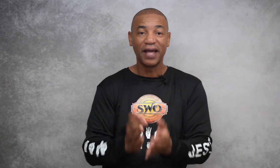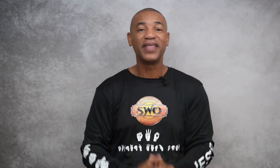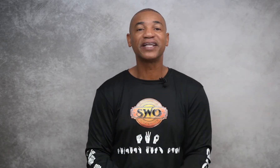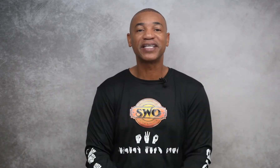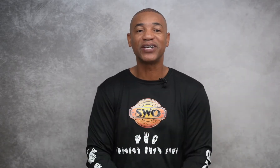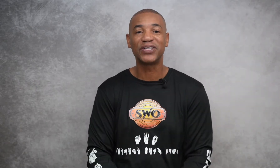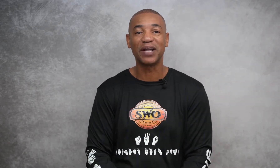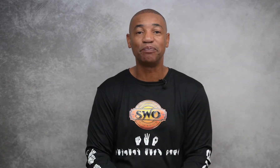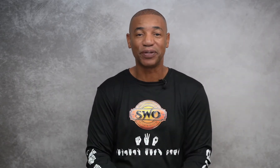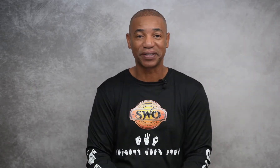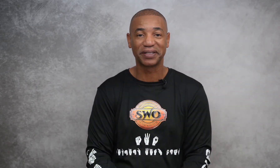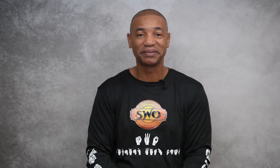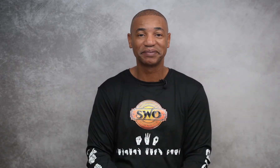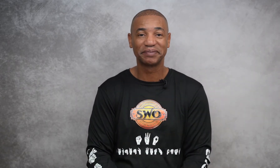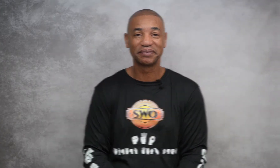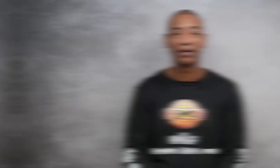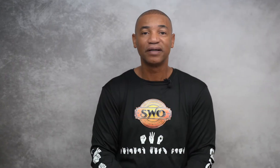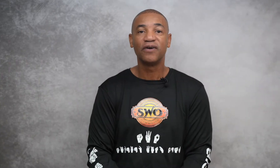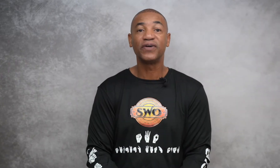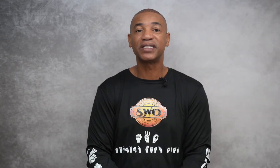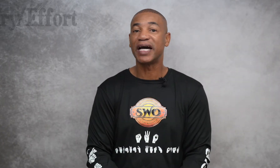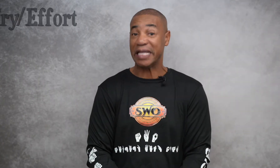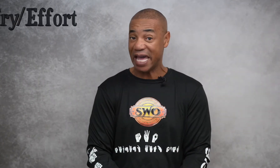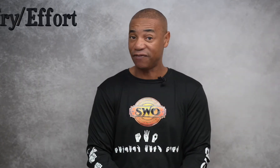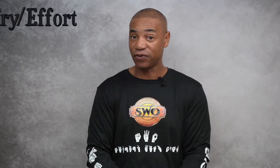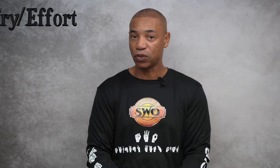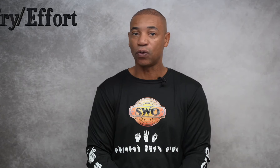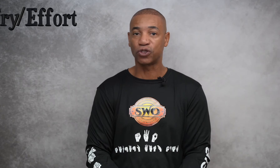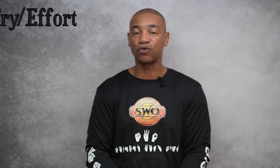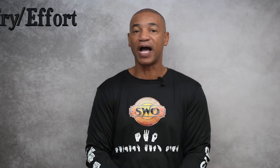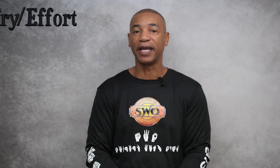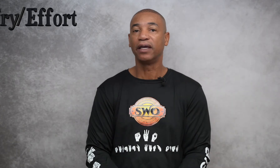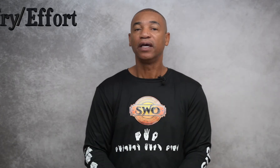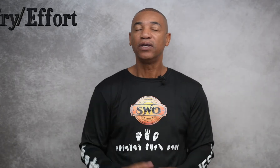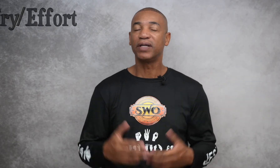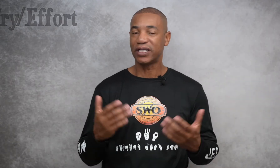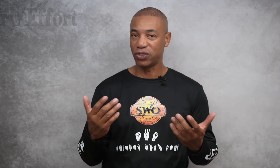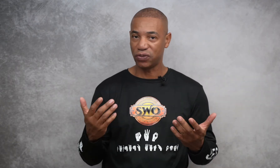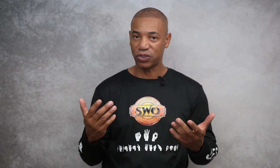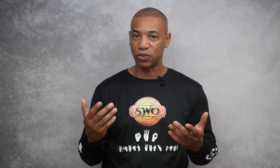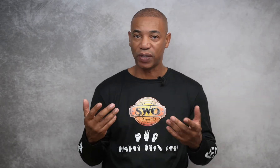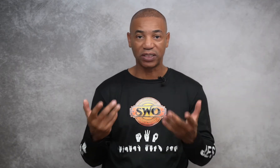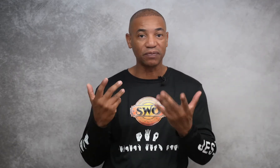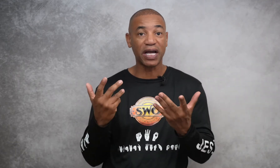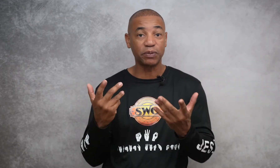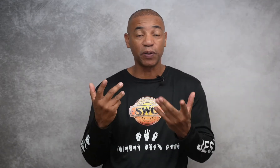That is how you sign book. For the sign effort or try, you can actually do this two ways. Sometimes people